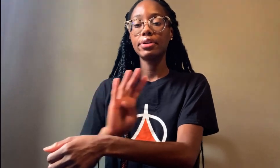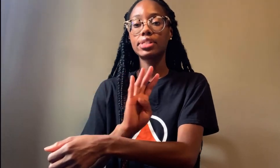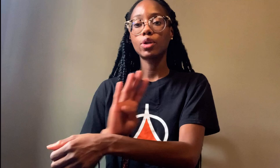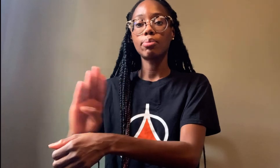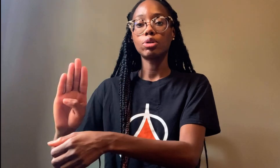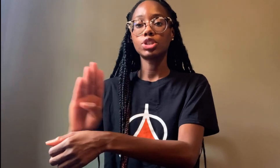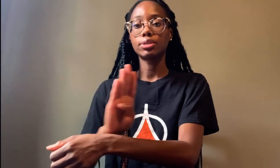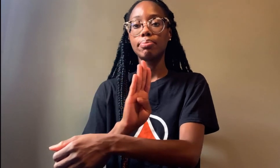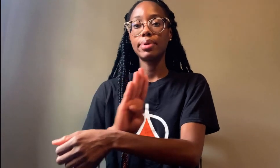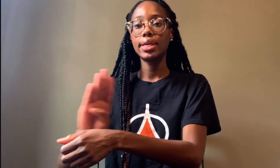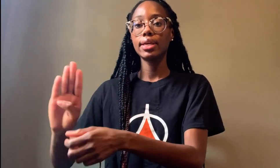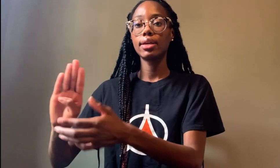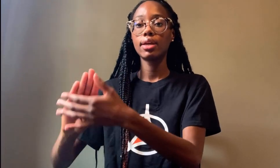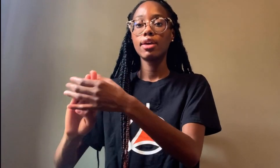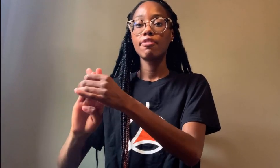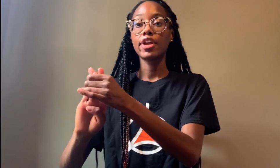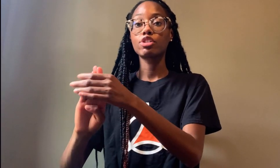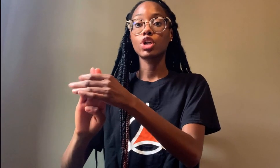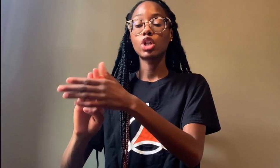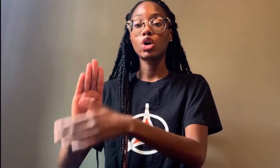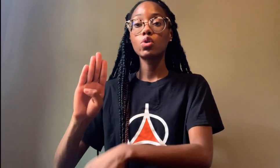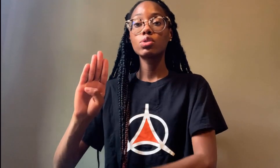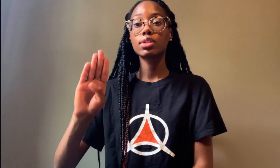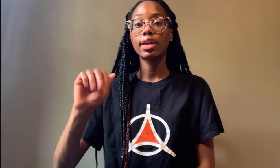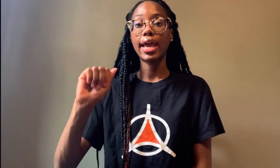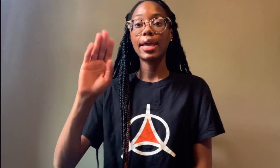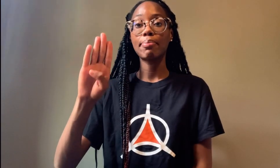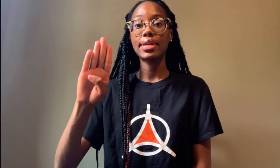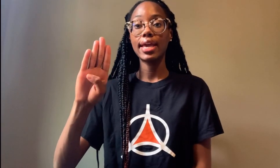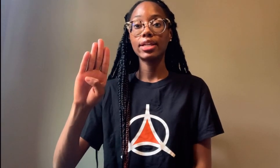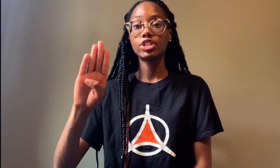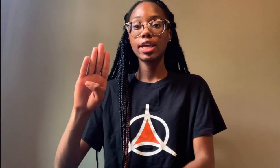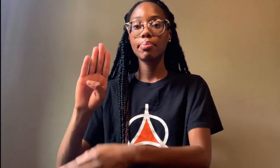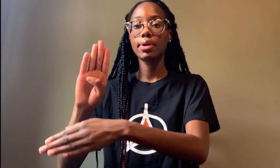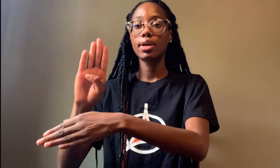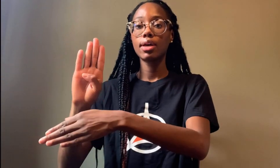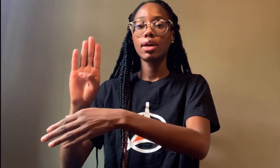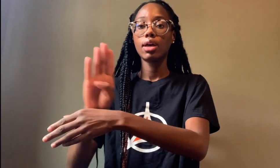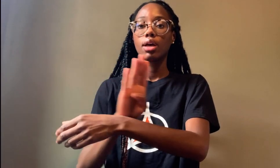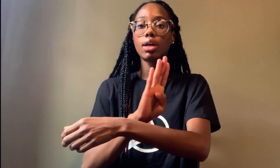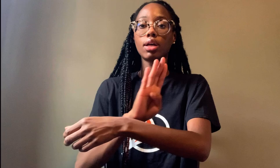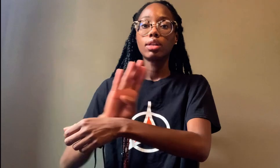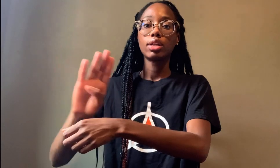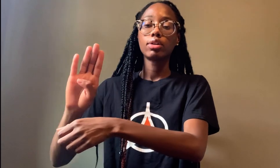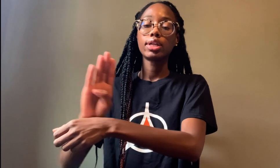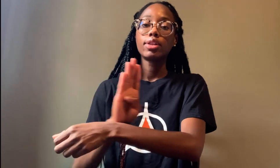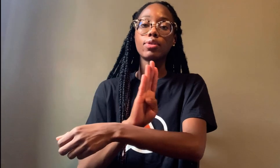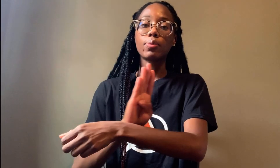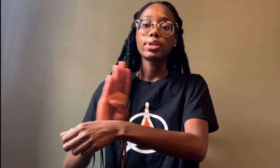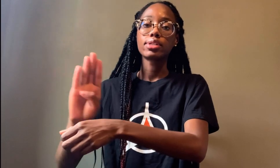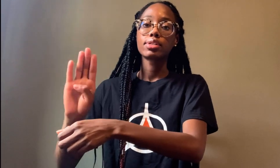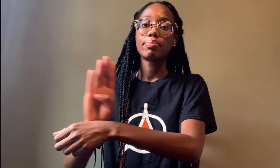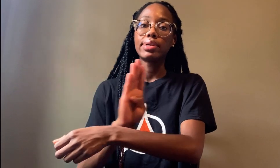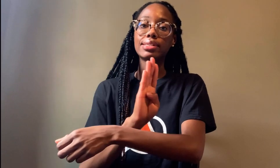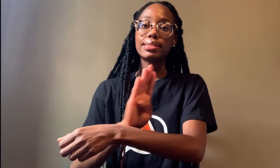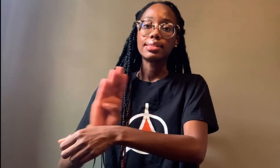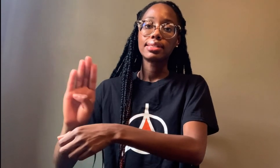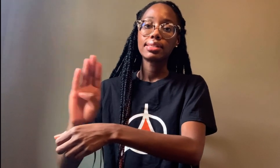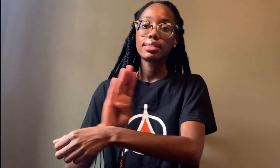subtle motion. B, fingers are closed. A, B hand shape. Literally the wrist. Business